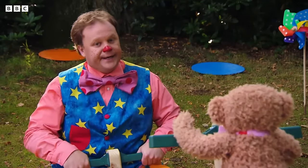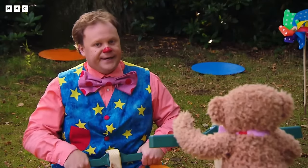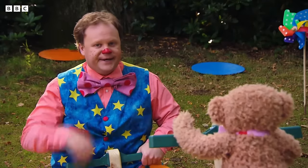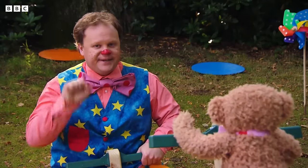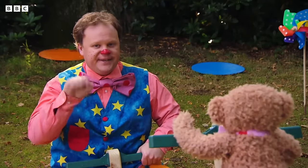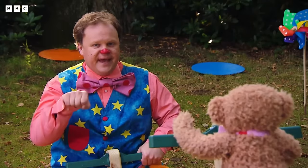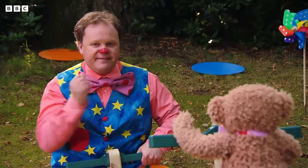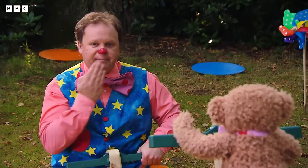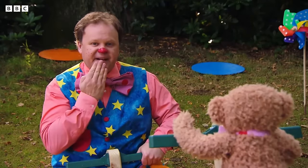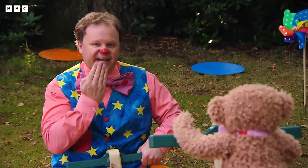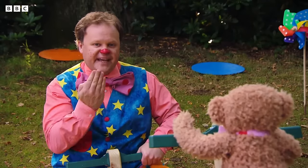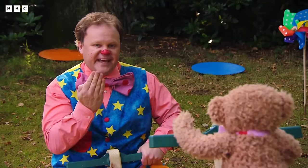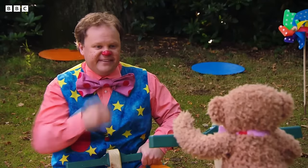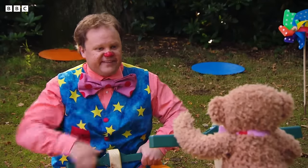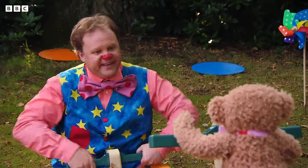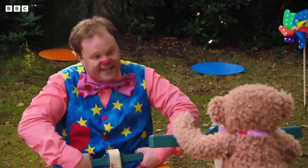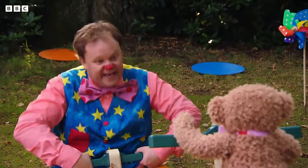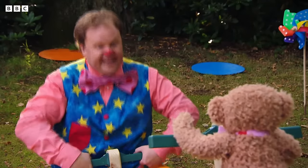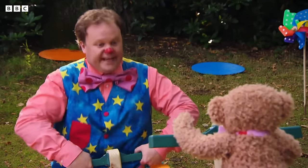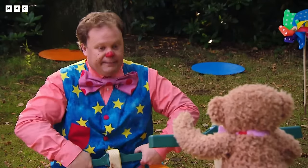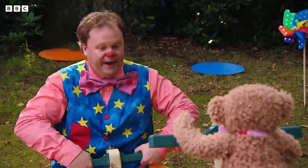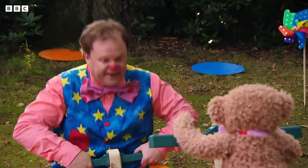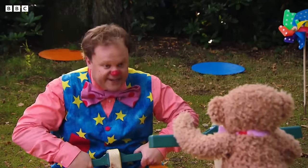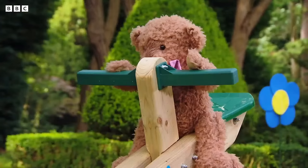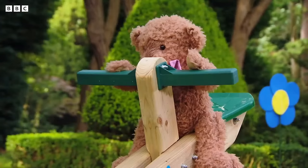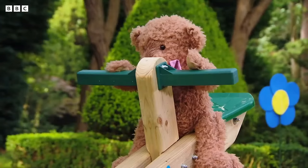Oh, yes, please. Hey, come on, up.